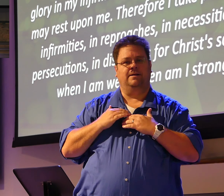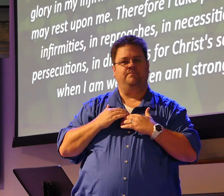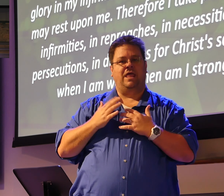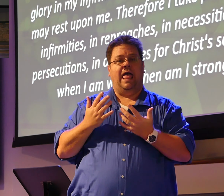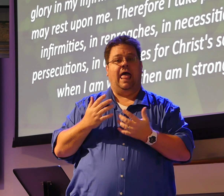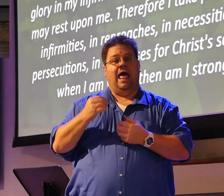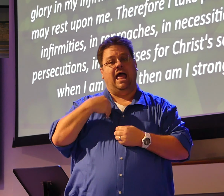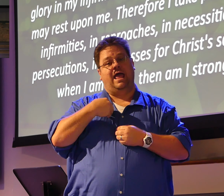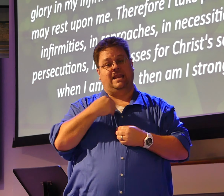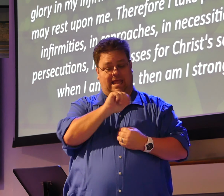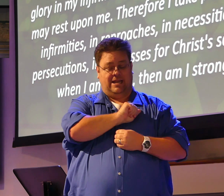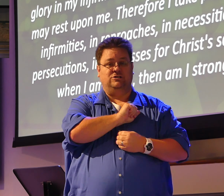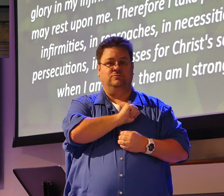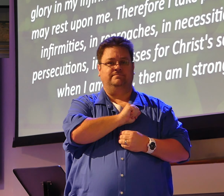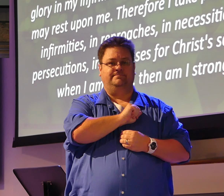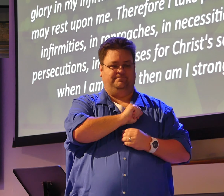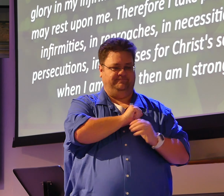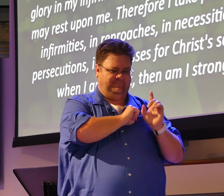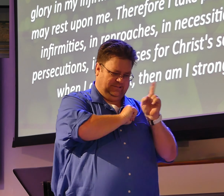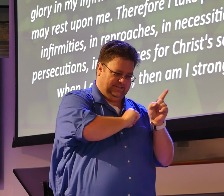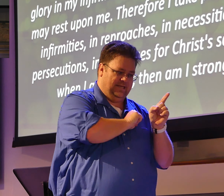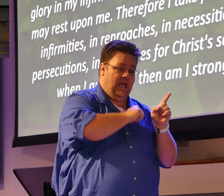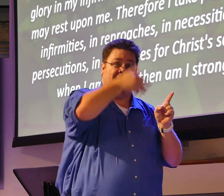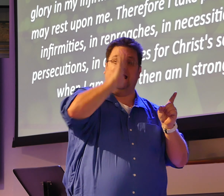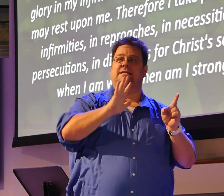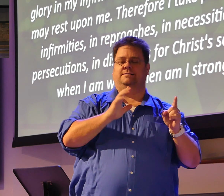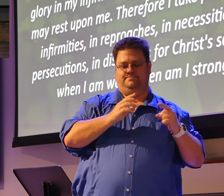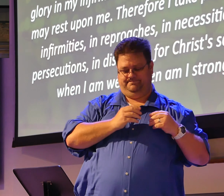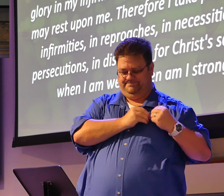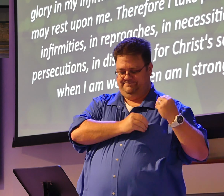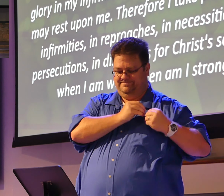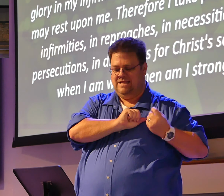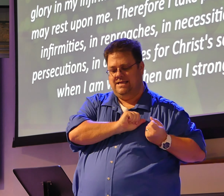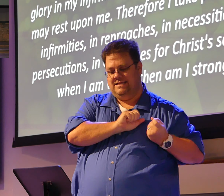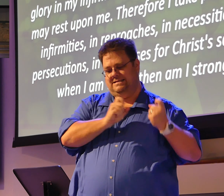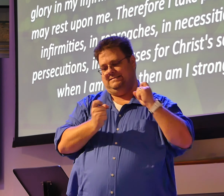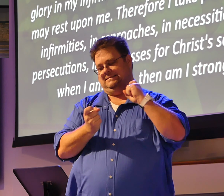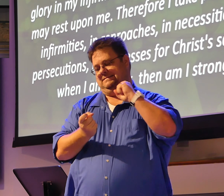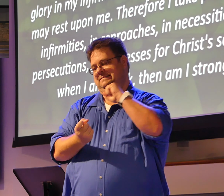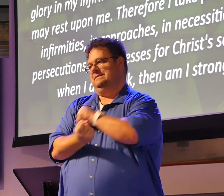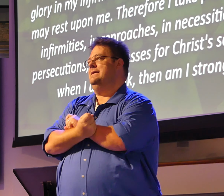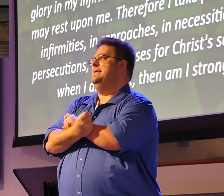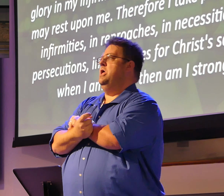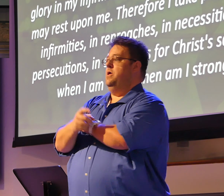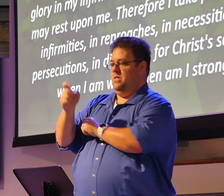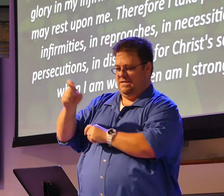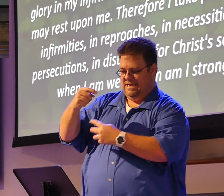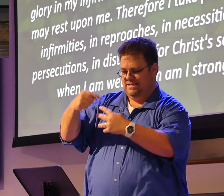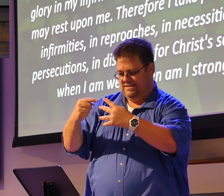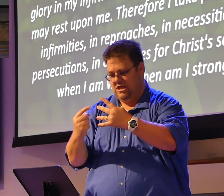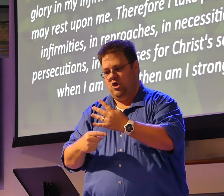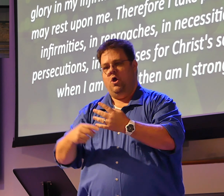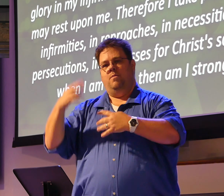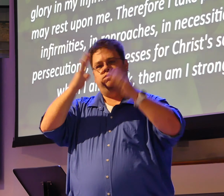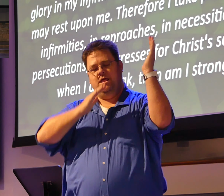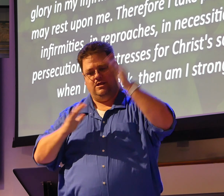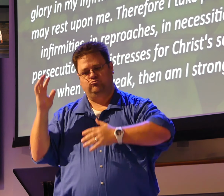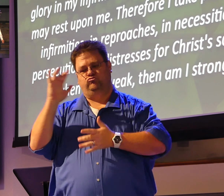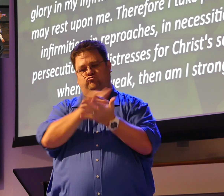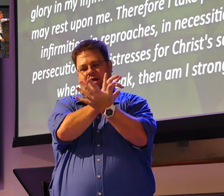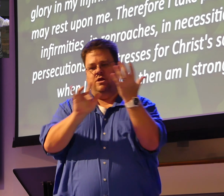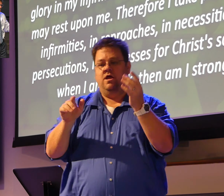me he said i've had a new i had an attitude adjustment paul says i've learned to take pleasure in infirmities reproaches necessities